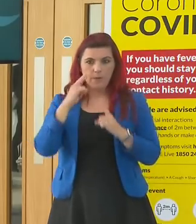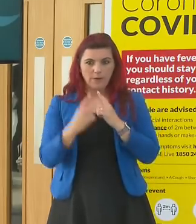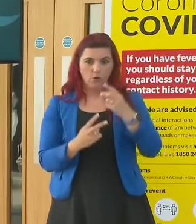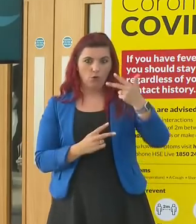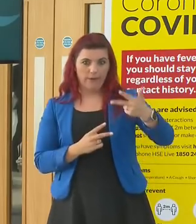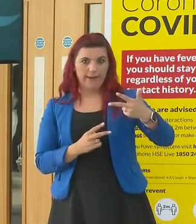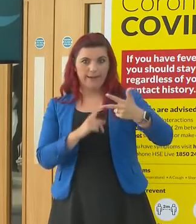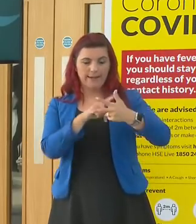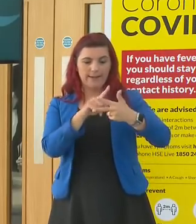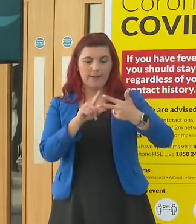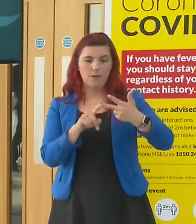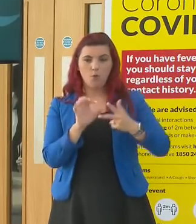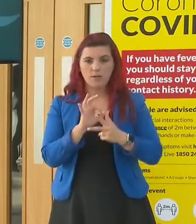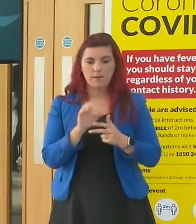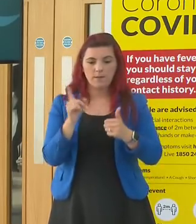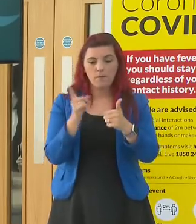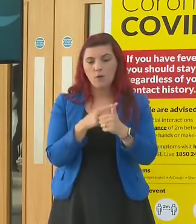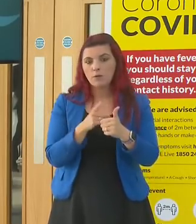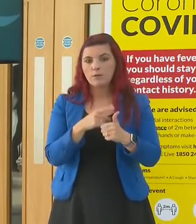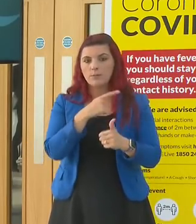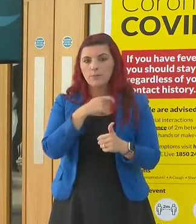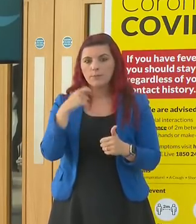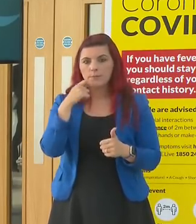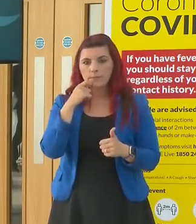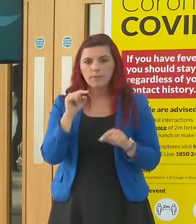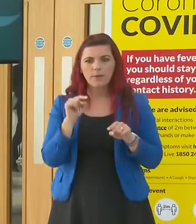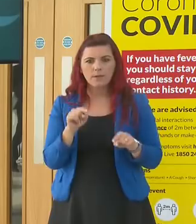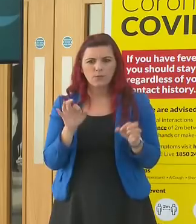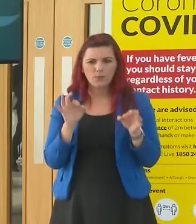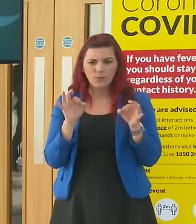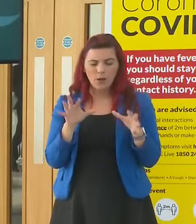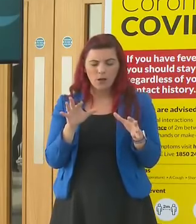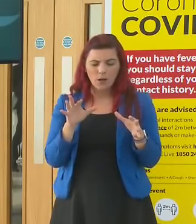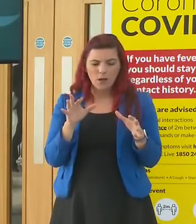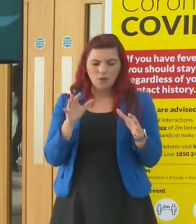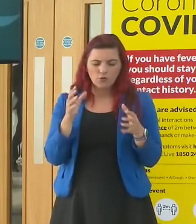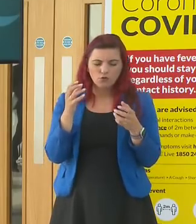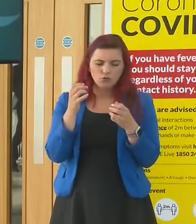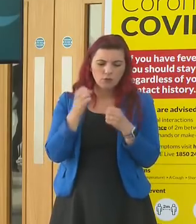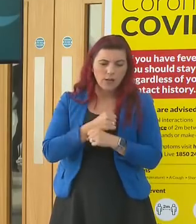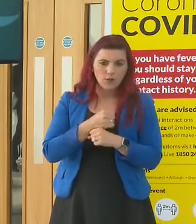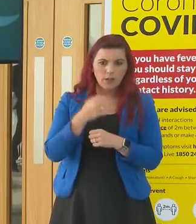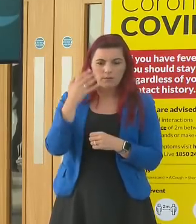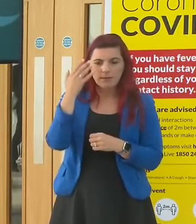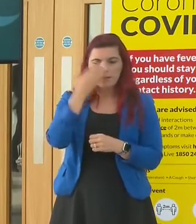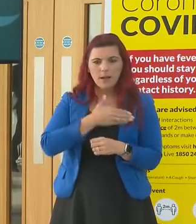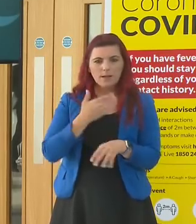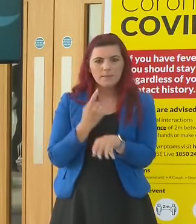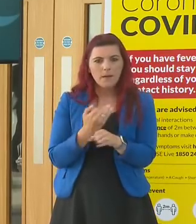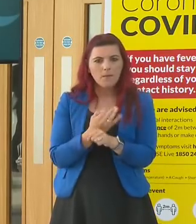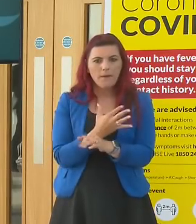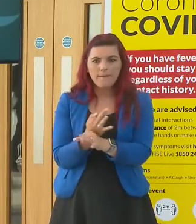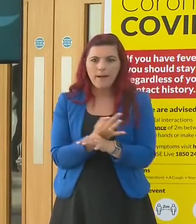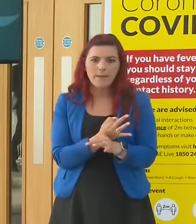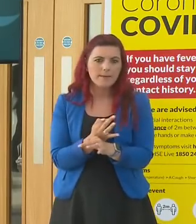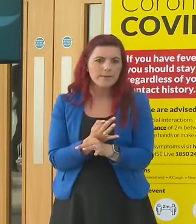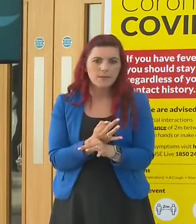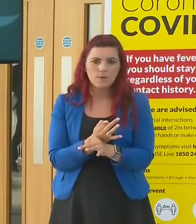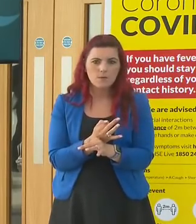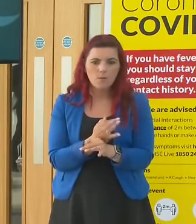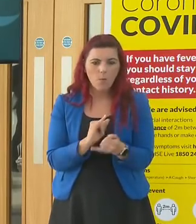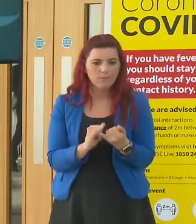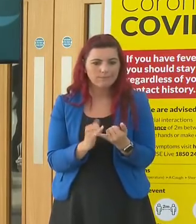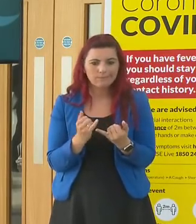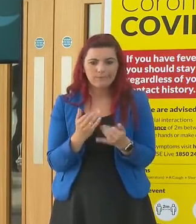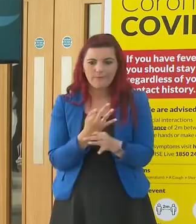points. Firstly, to state that this is obviously a very tragic and has been a very tragic time for families who've lost loved